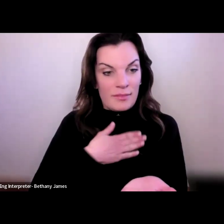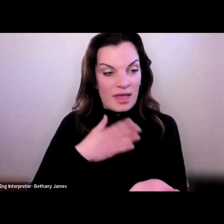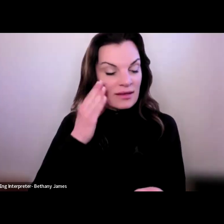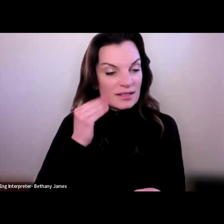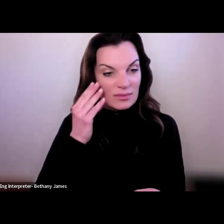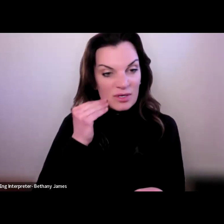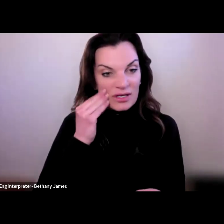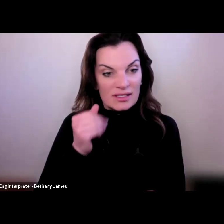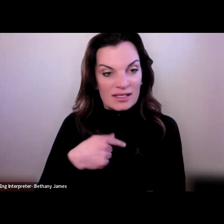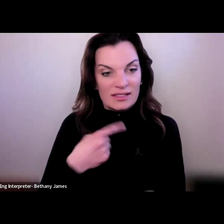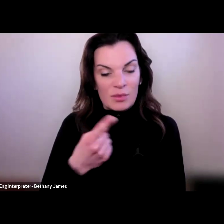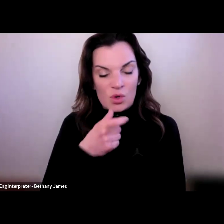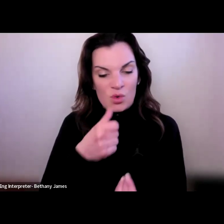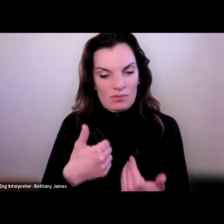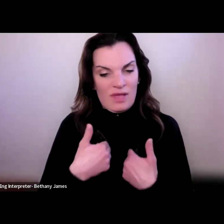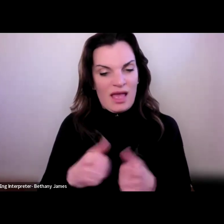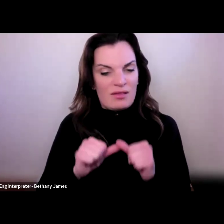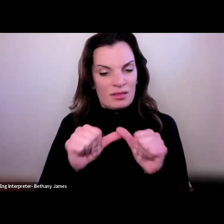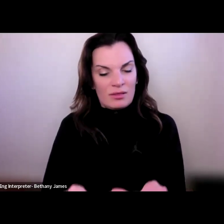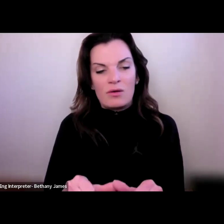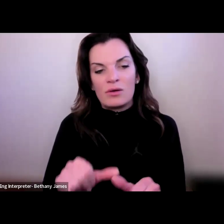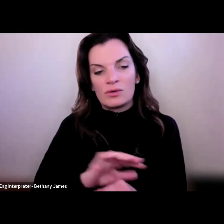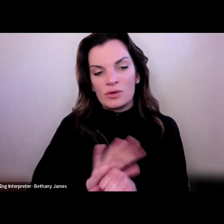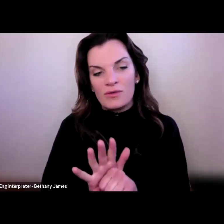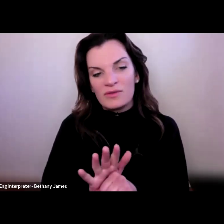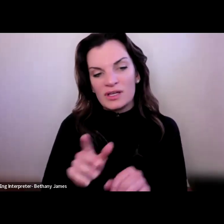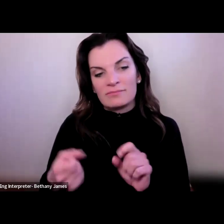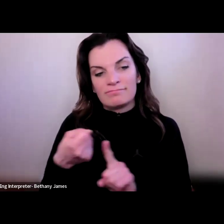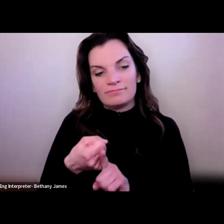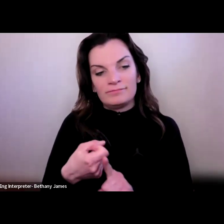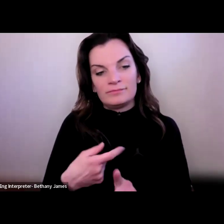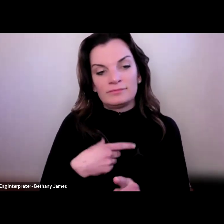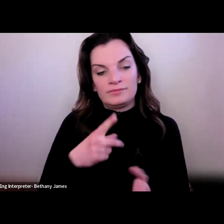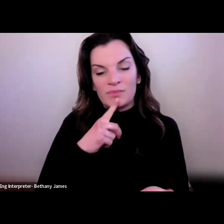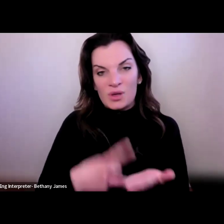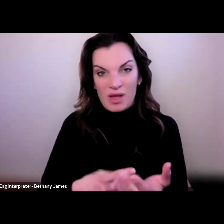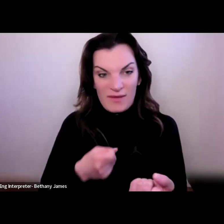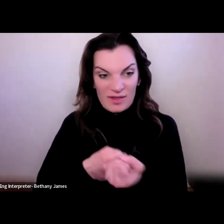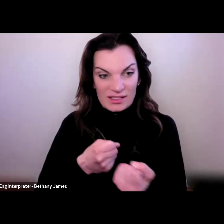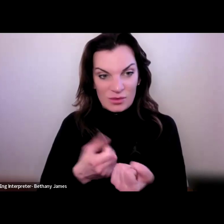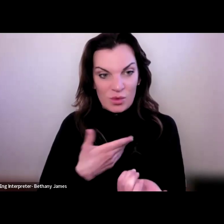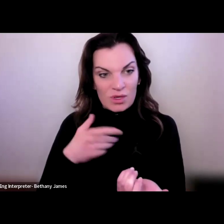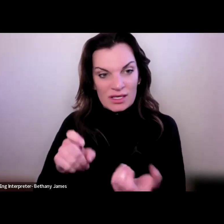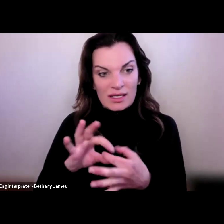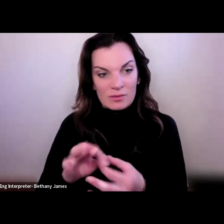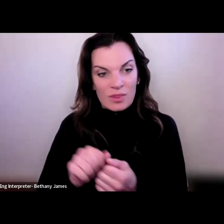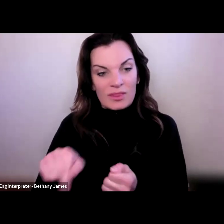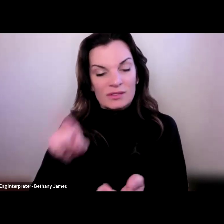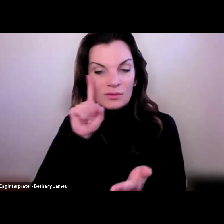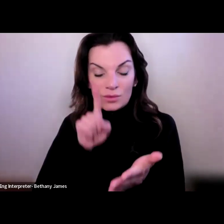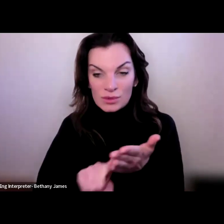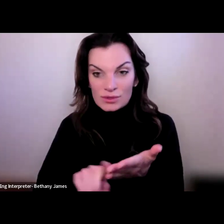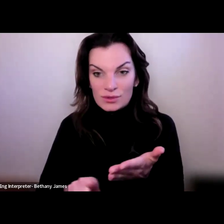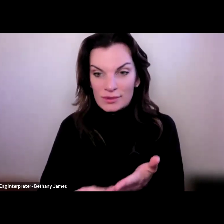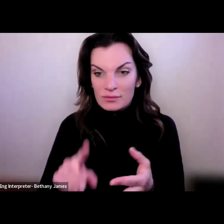experience as a long COVID patient and then talk a little bit about the need for advocacy about, around this type of research.